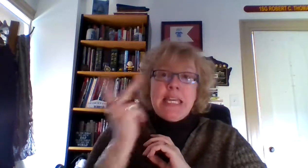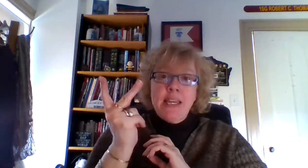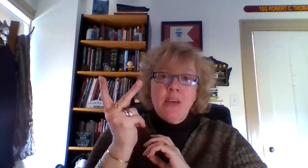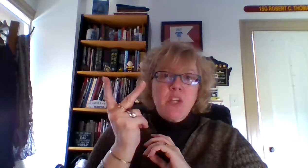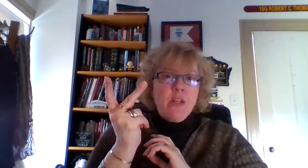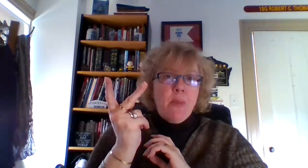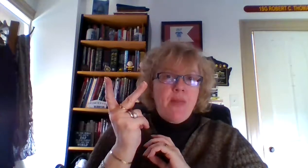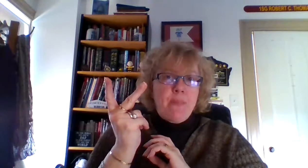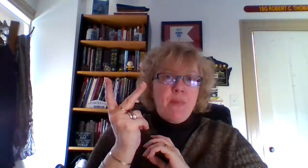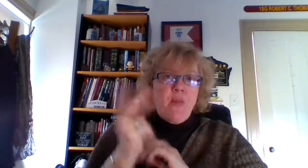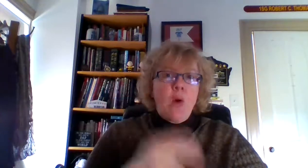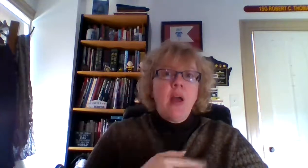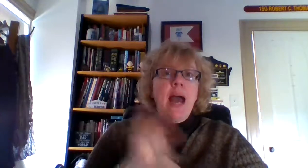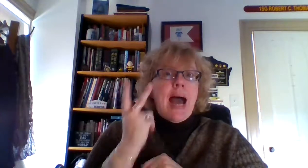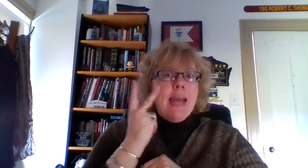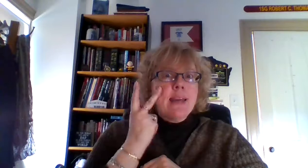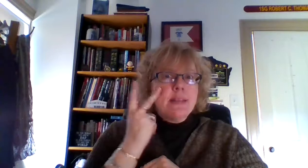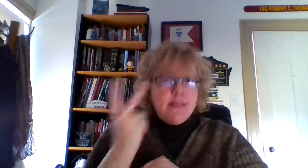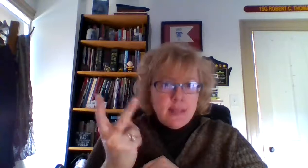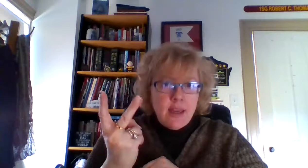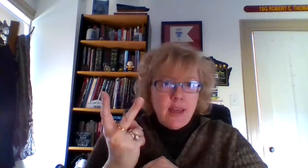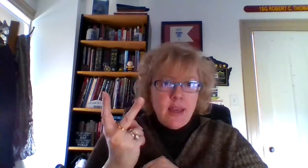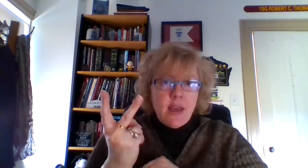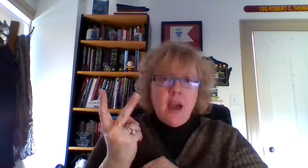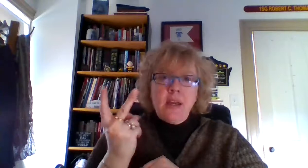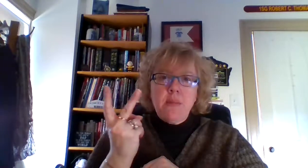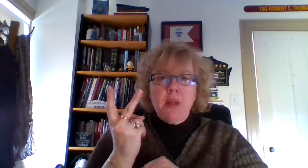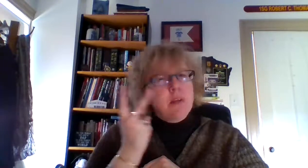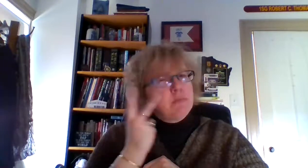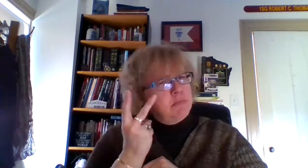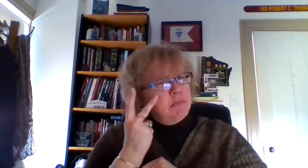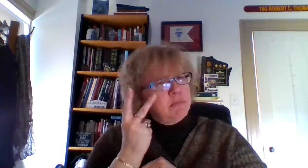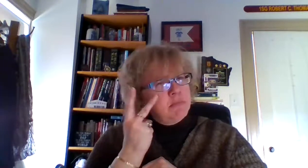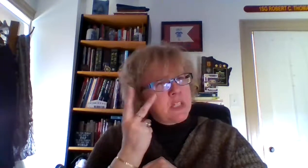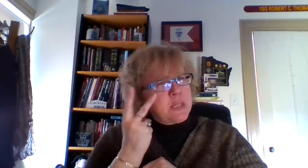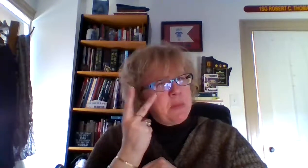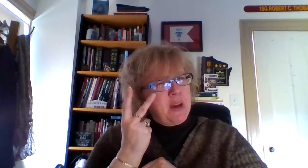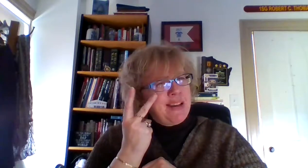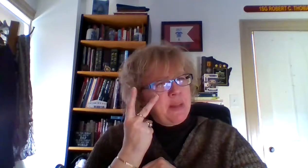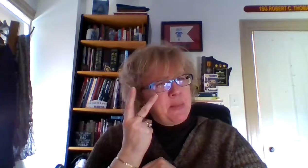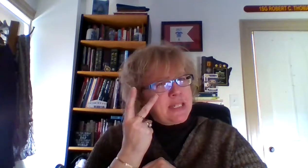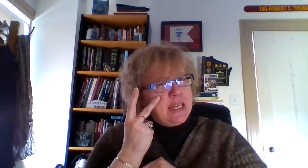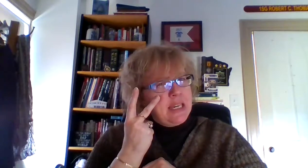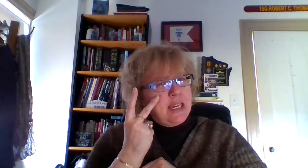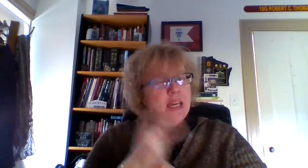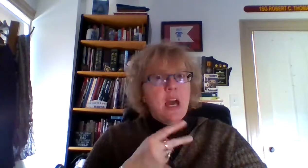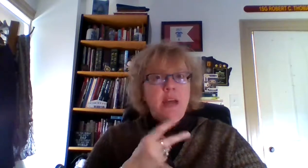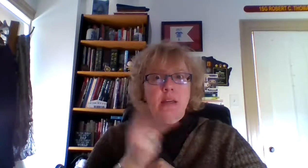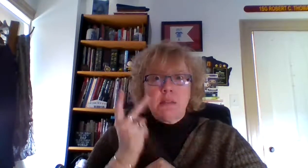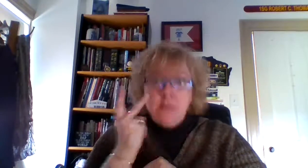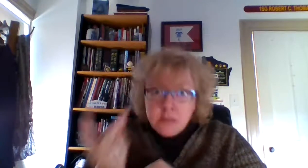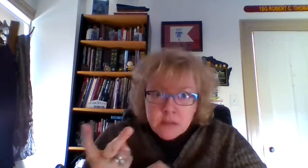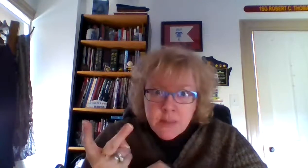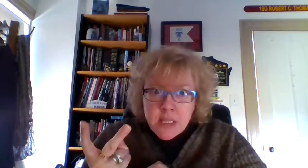See, we talked about that before. I can see, I can be like, let me see, let me see